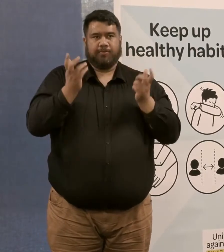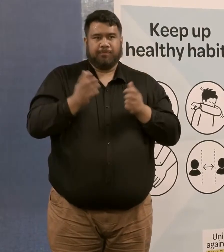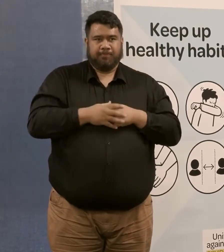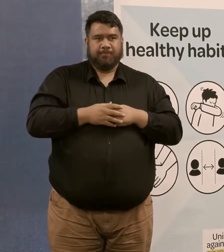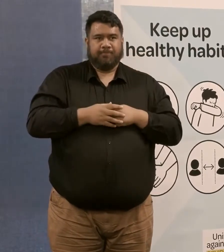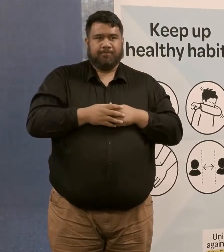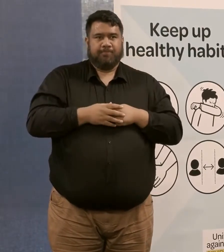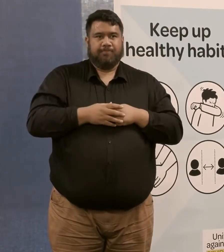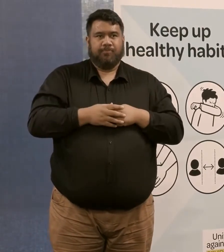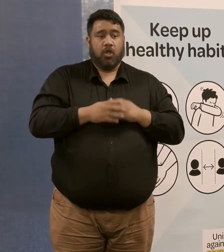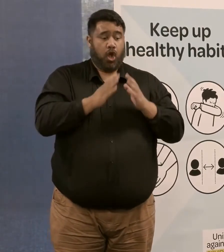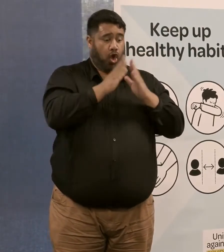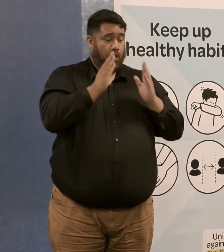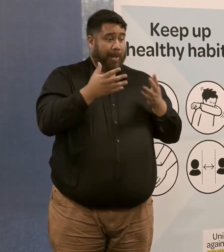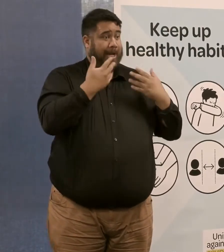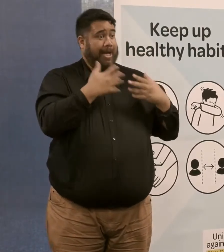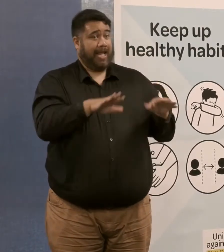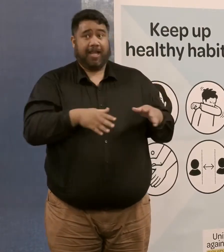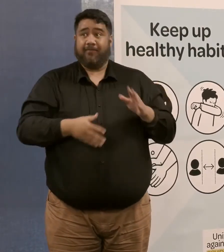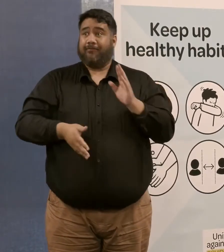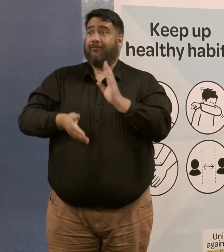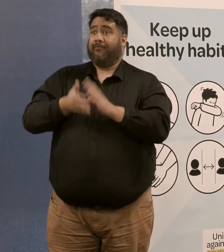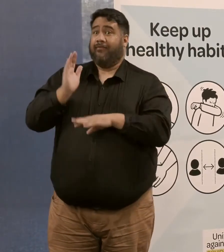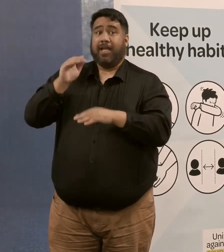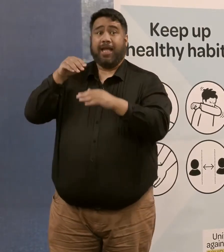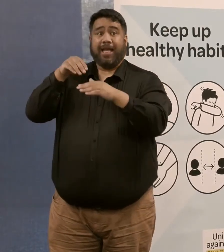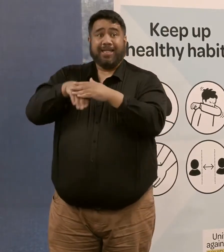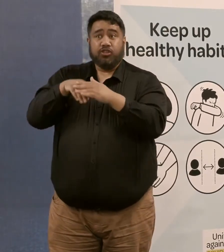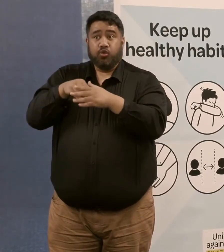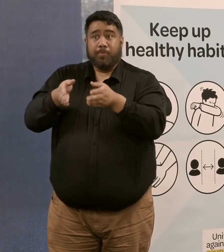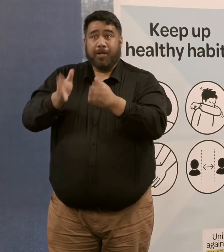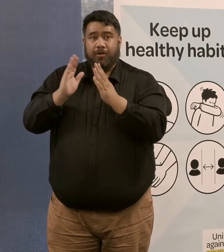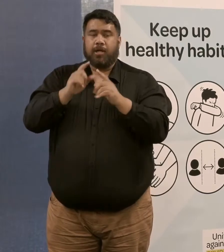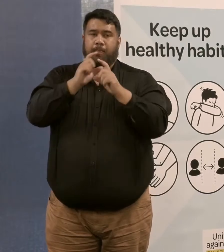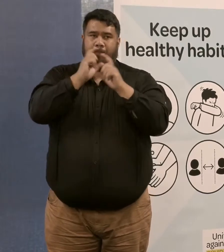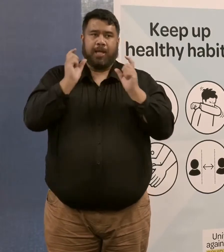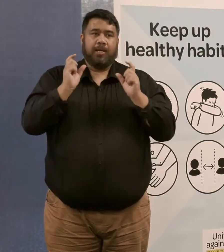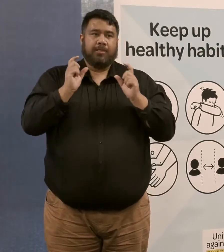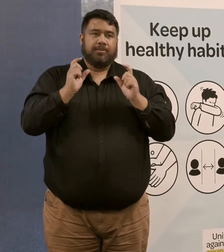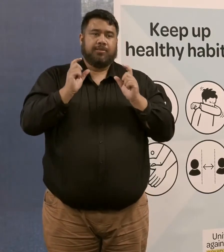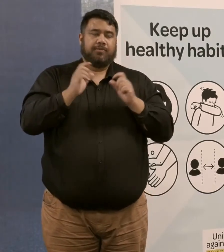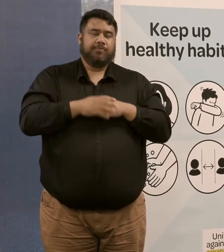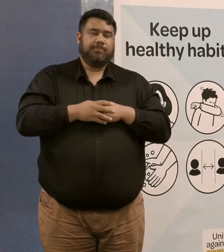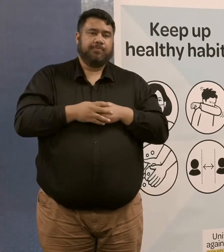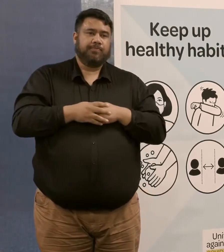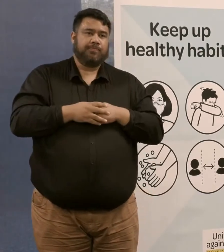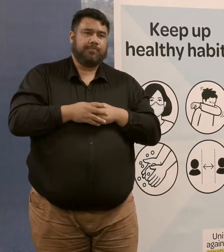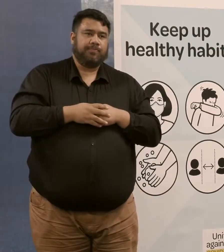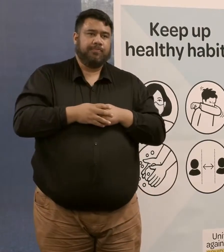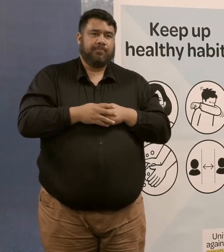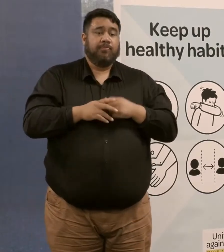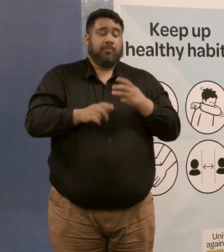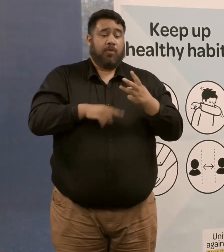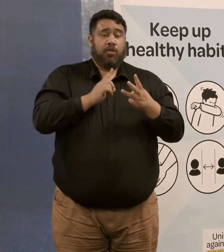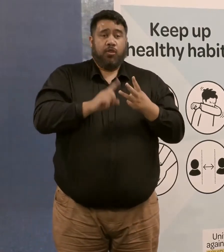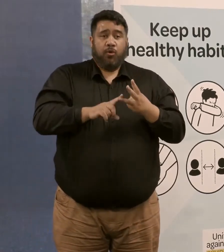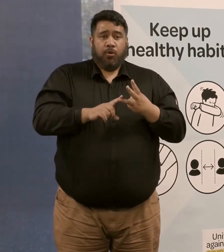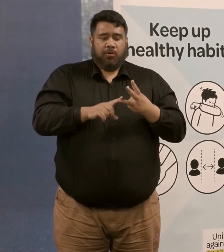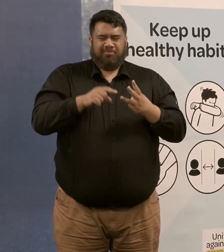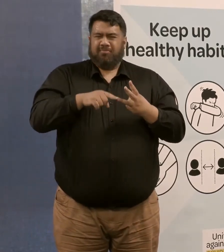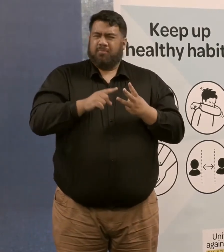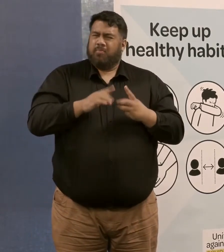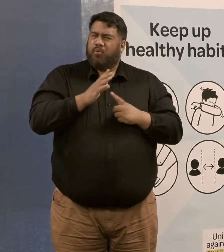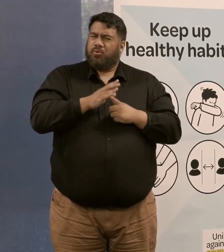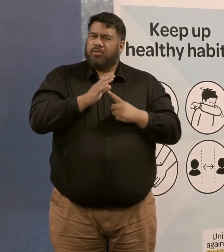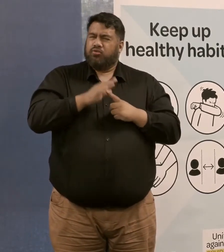is outside of home, any indoor environment, wear a mask as much as possible. And finally, and this is really